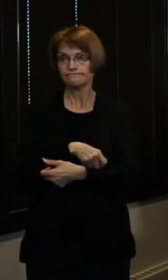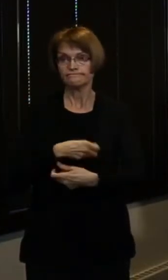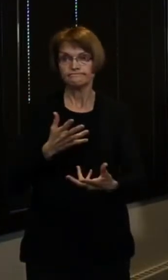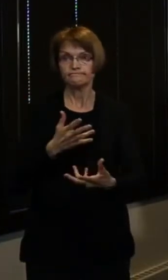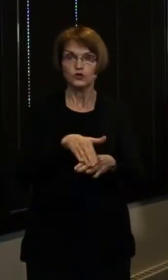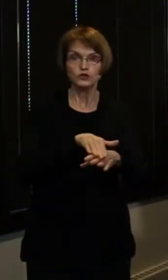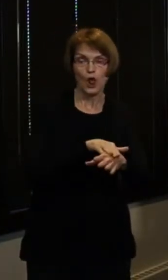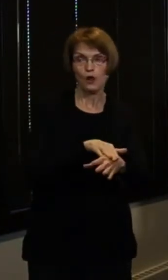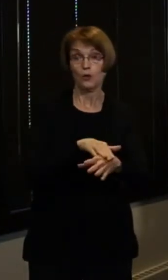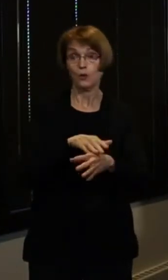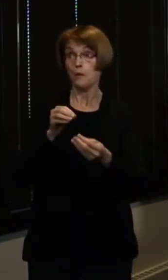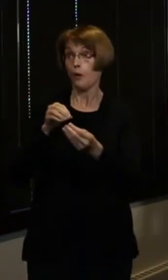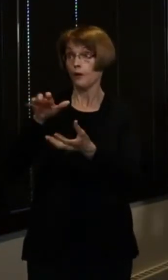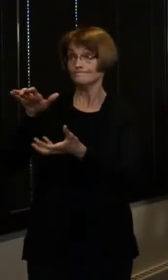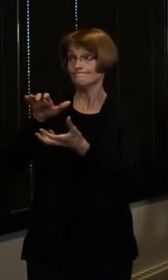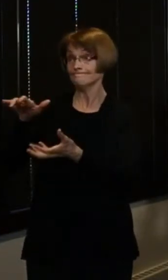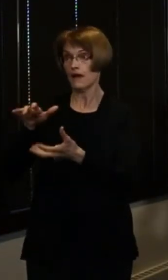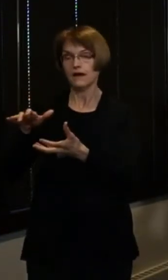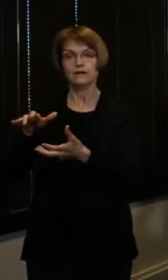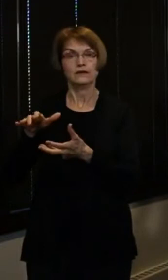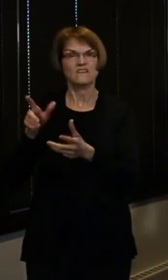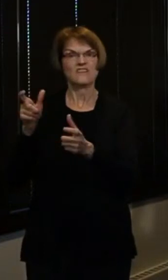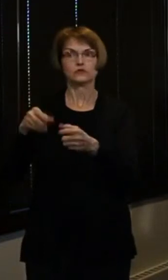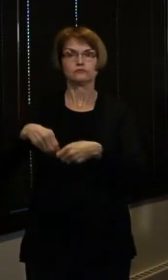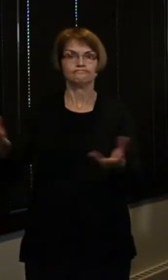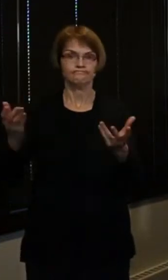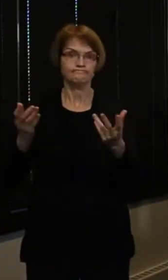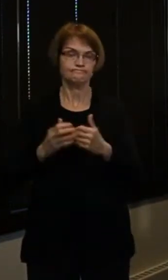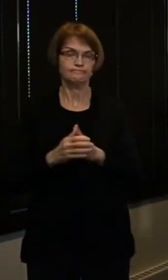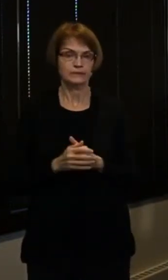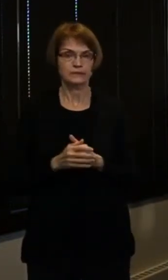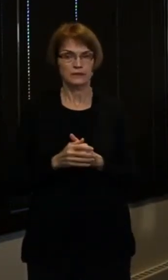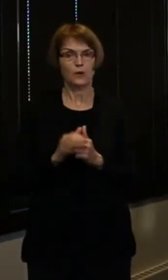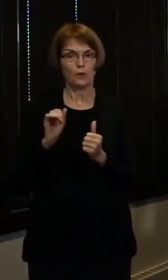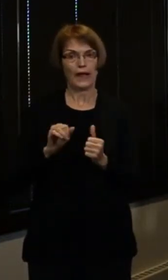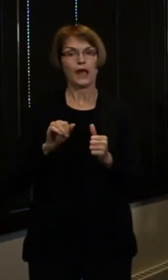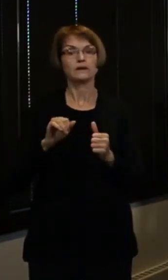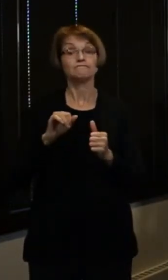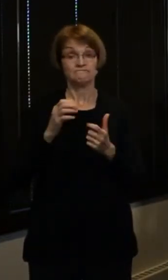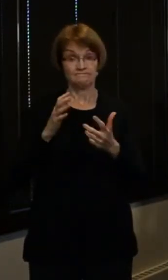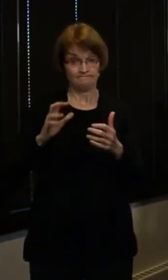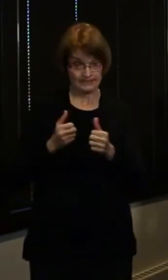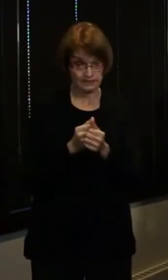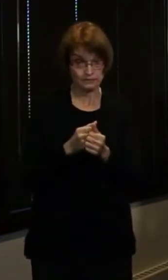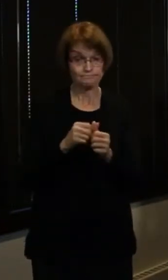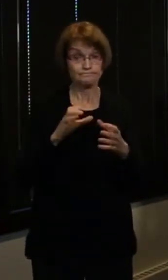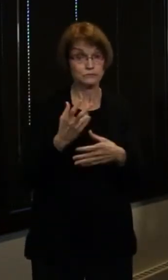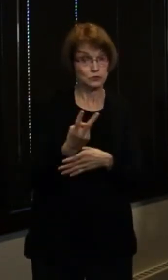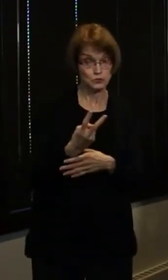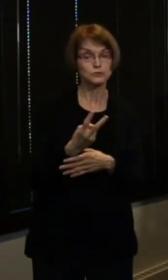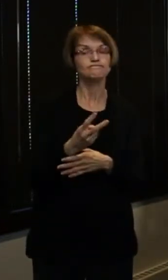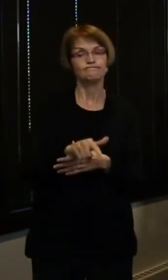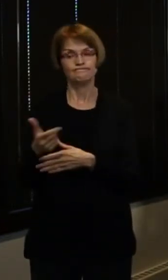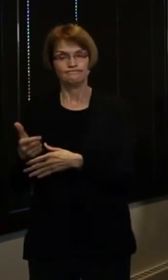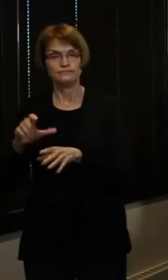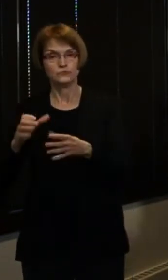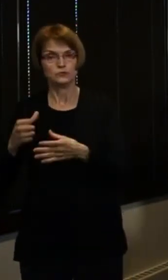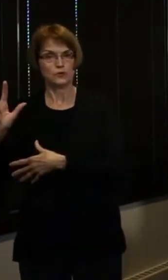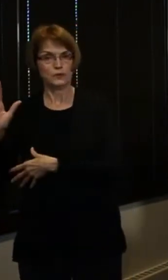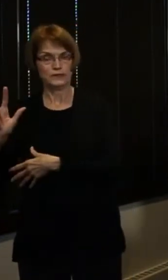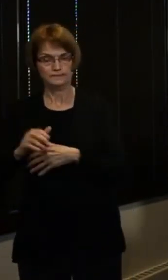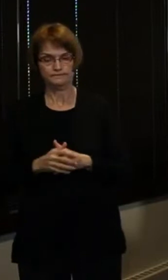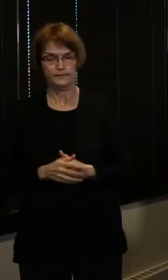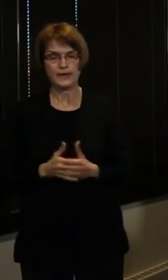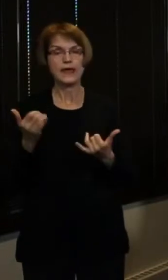to the next phases. So speaking of that, we thought what we would provide for you here is an